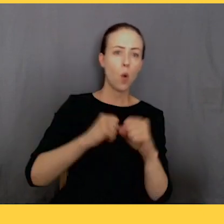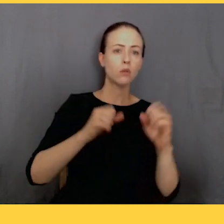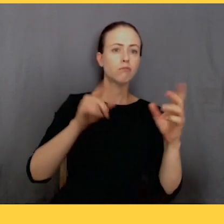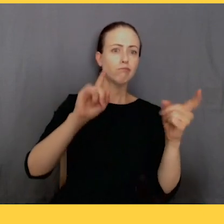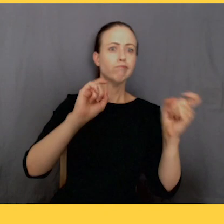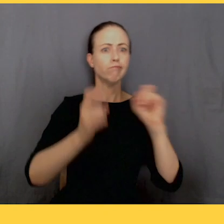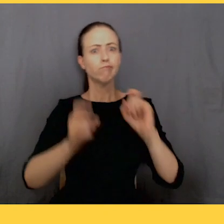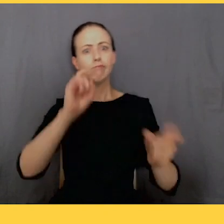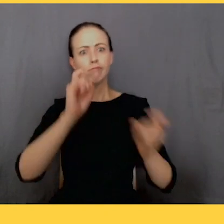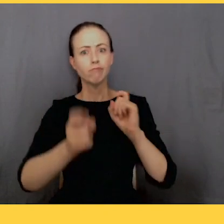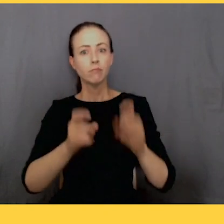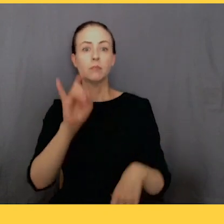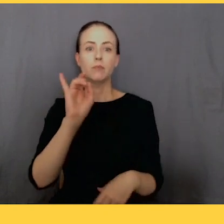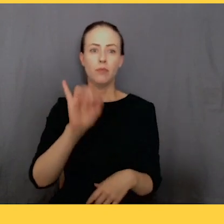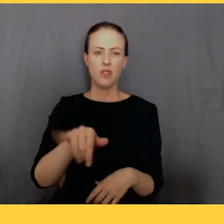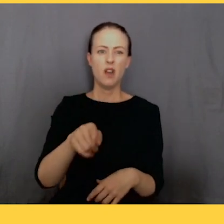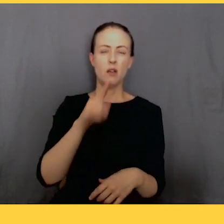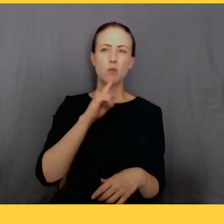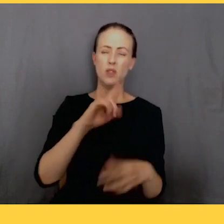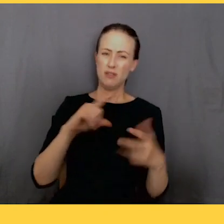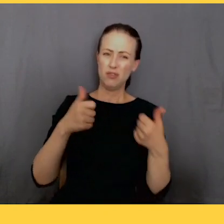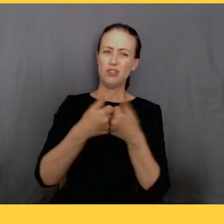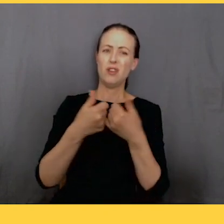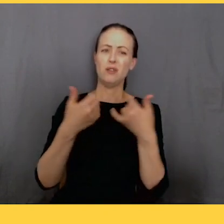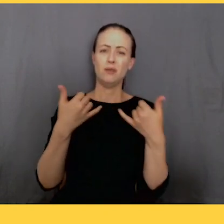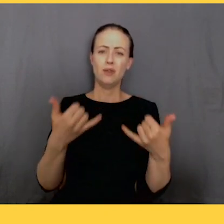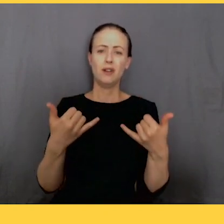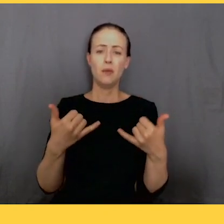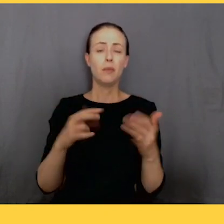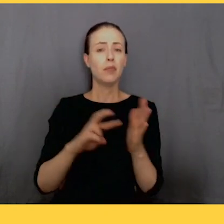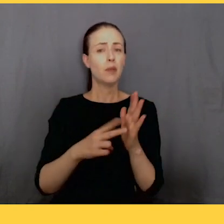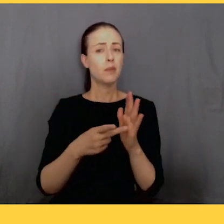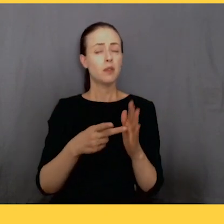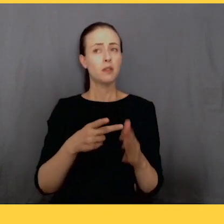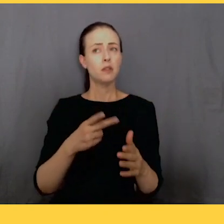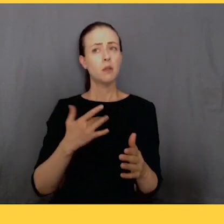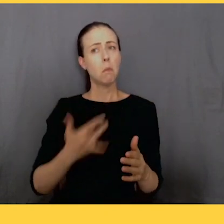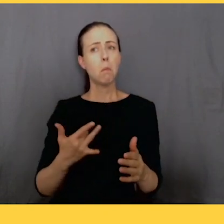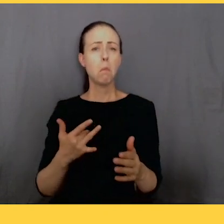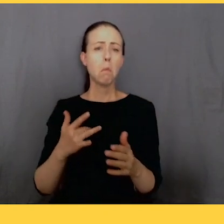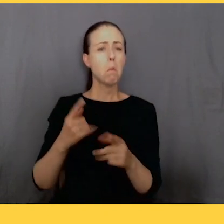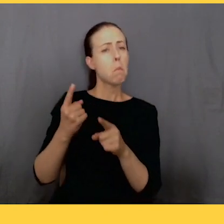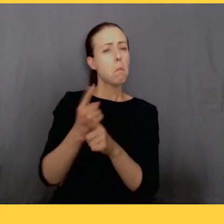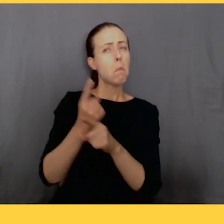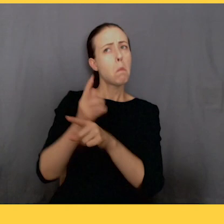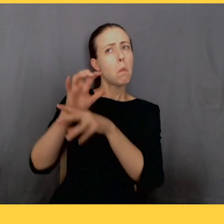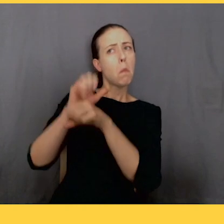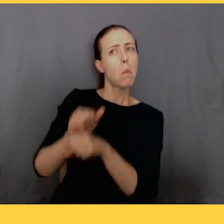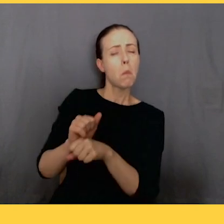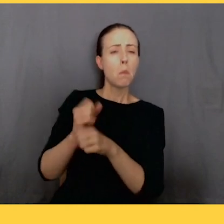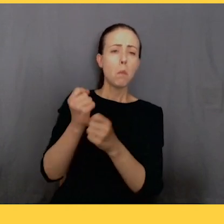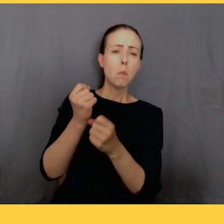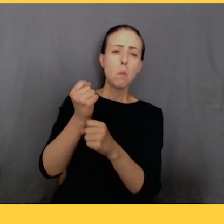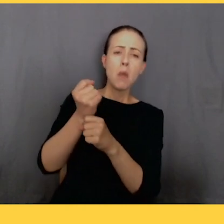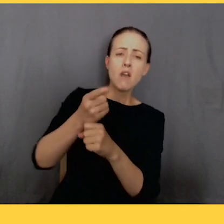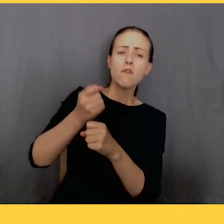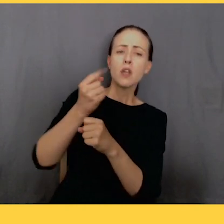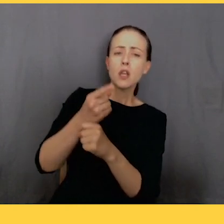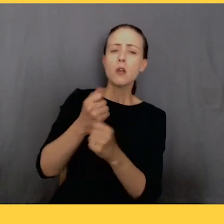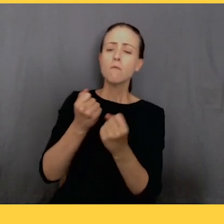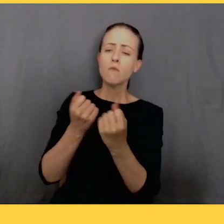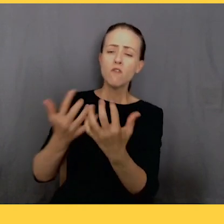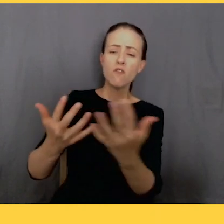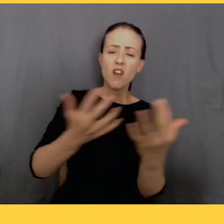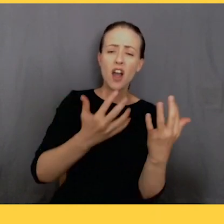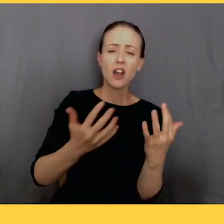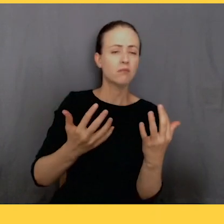climate means that the traditional notion of the wildfire season no longer exists. We have hazardous fuel that are building up around